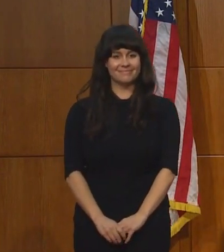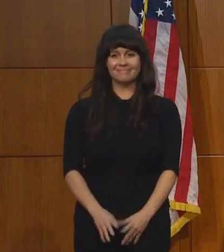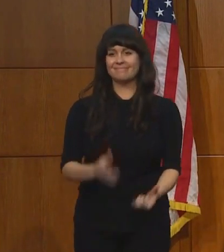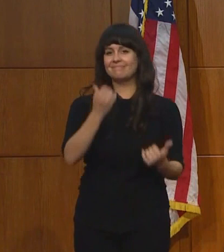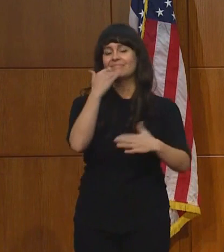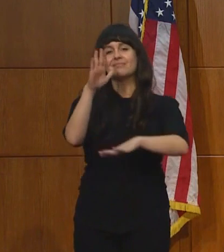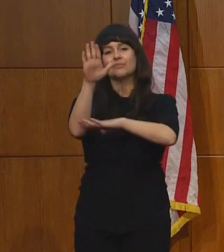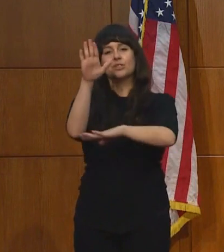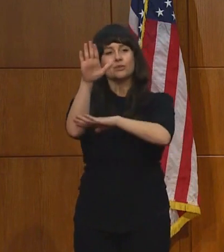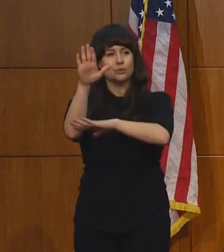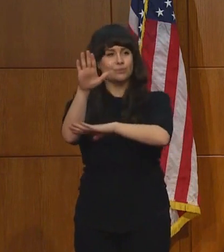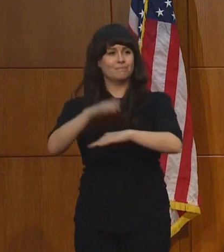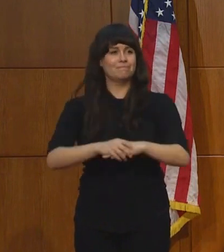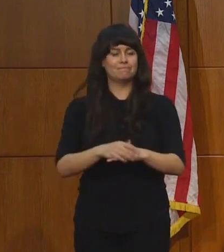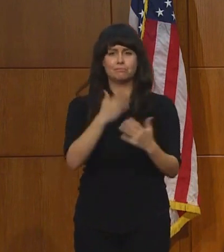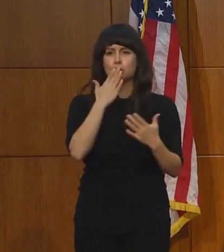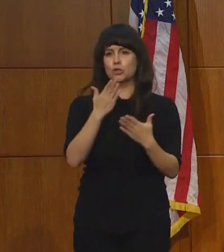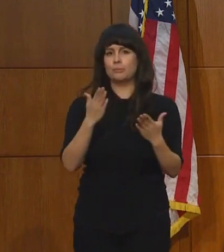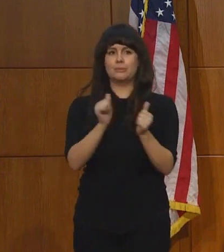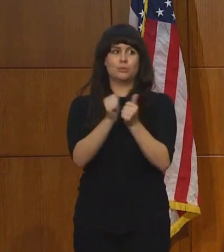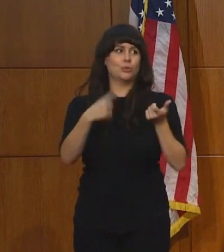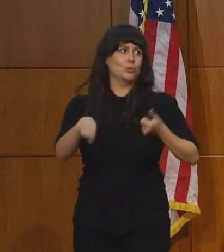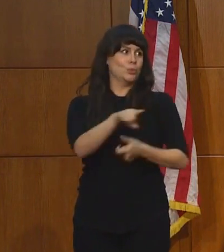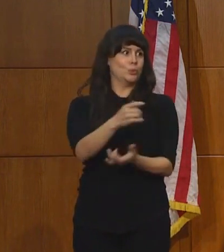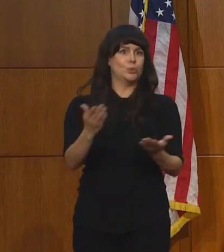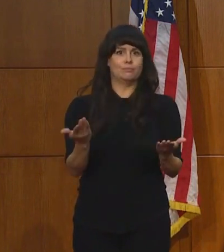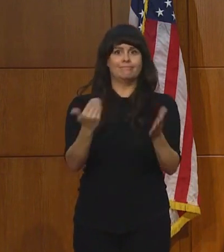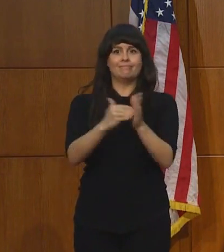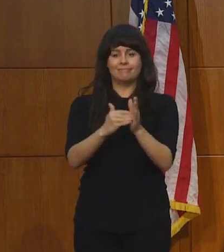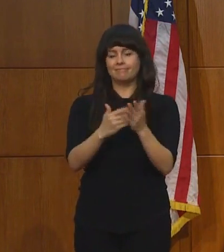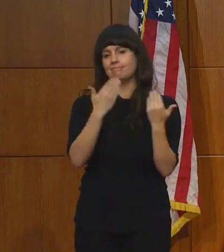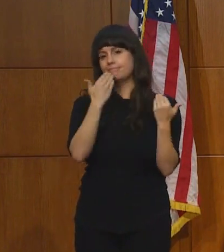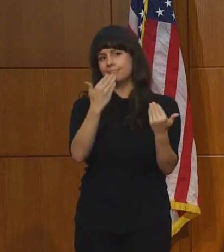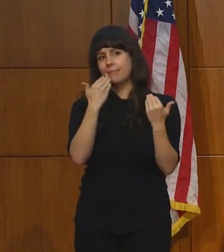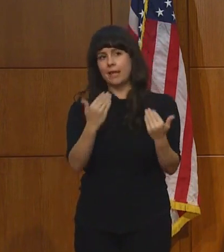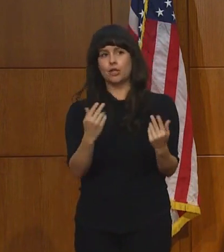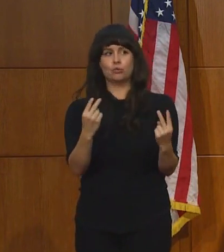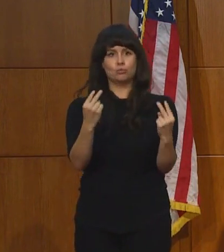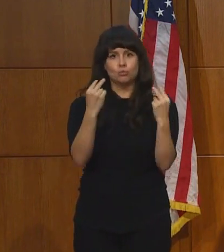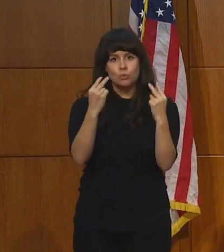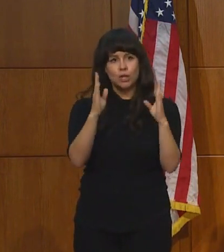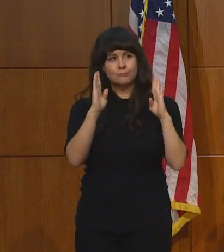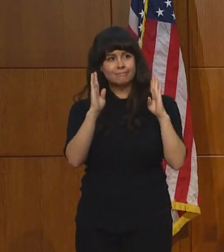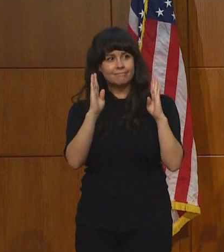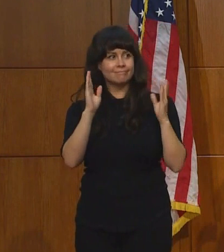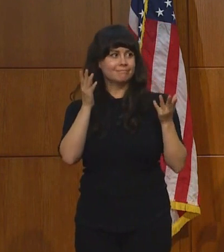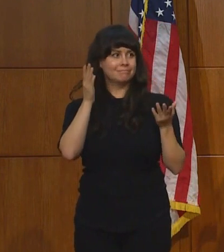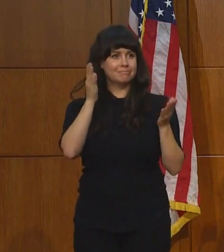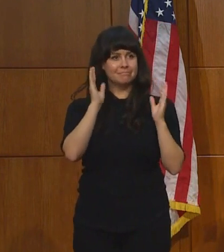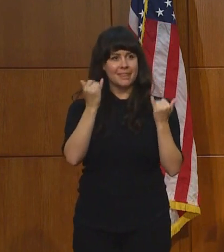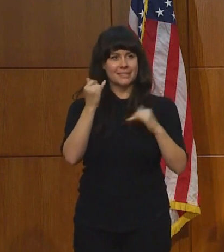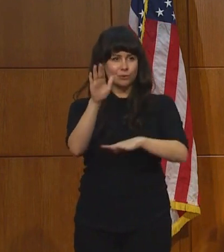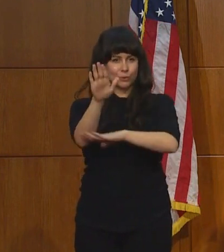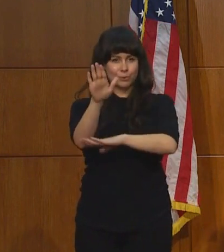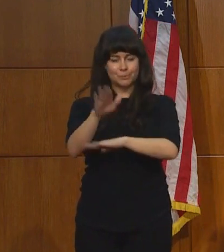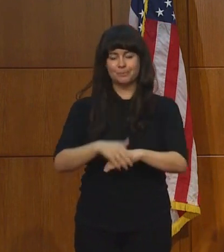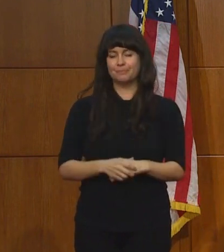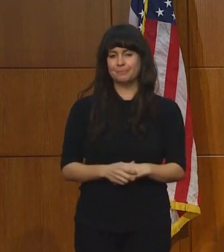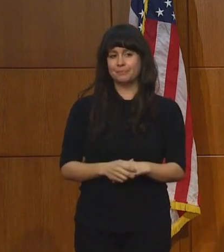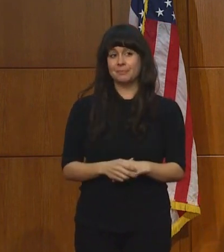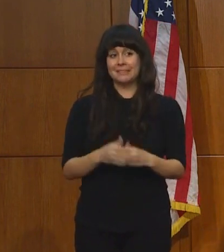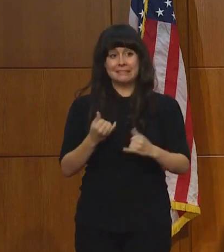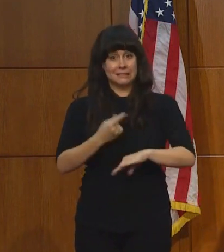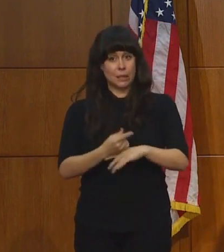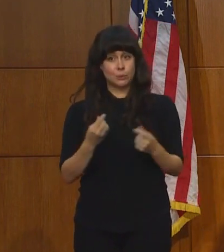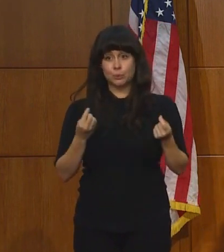Well, good afternoon, and it's good to be with all of you again, and thanks for viewing and listening this afternoon. We're here to update